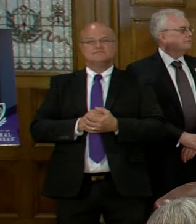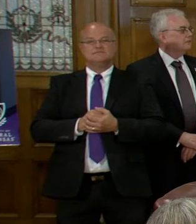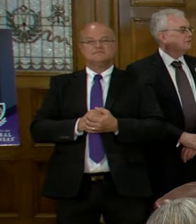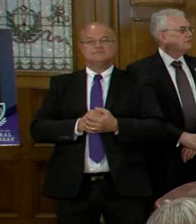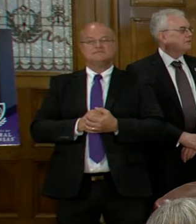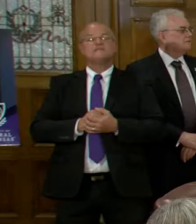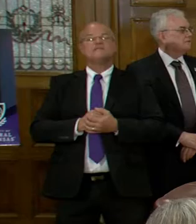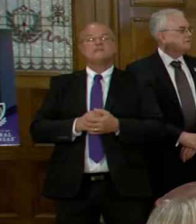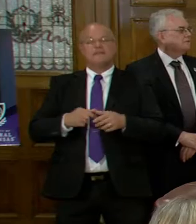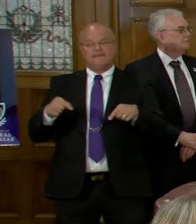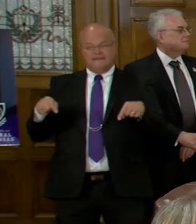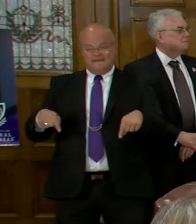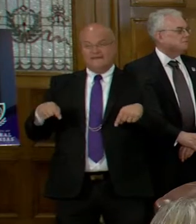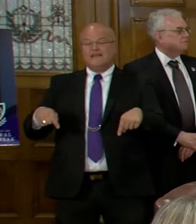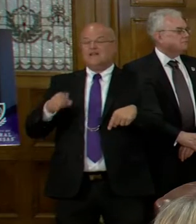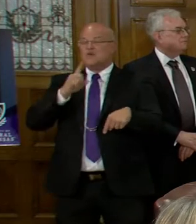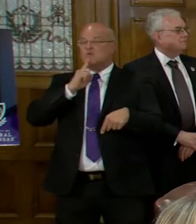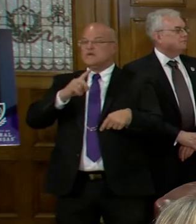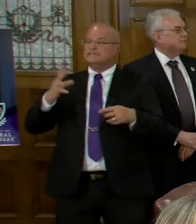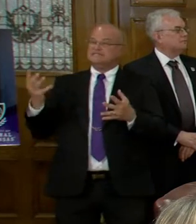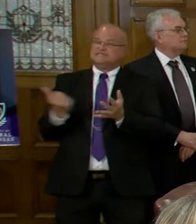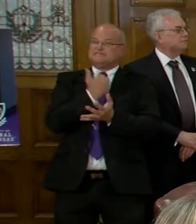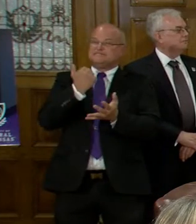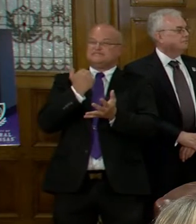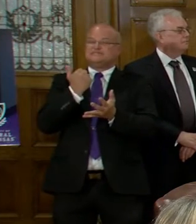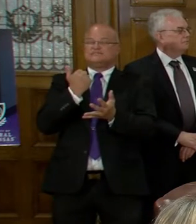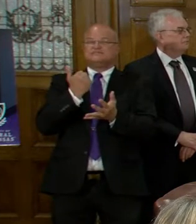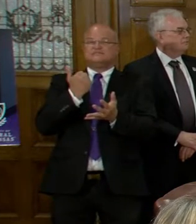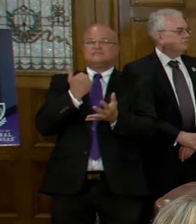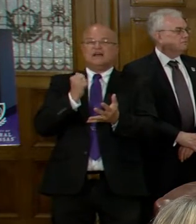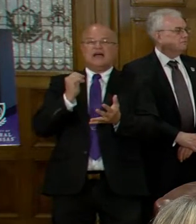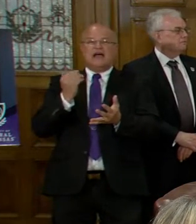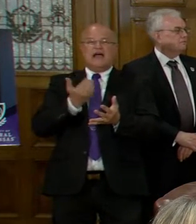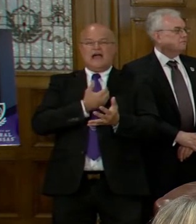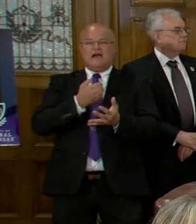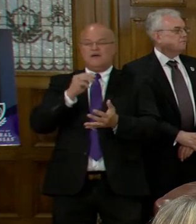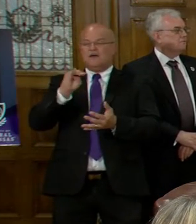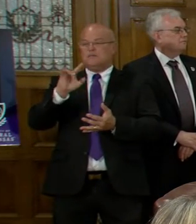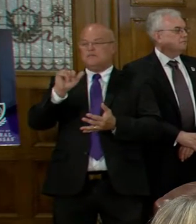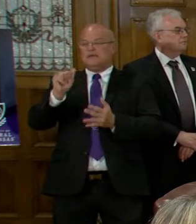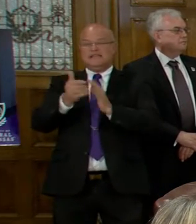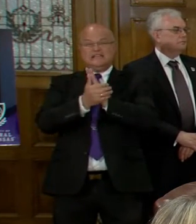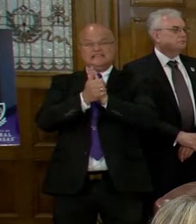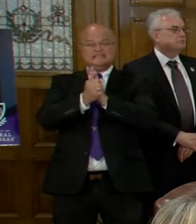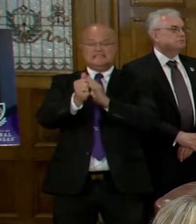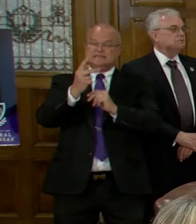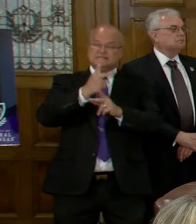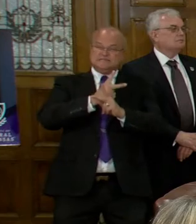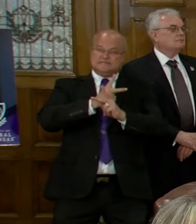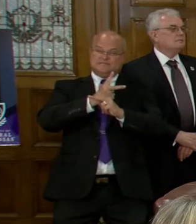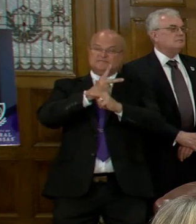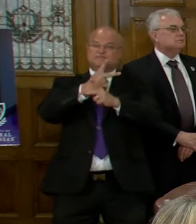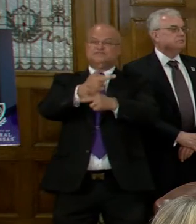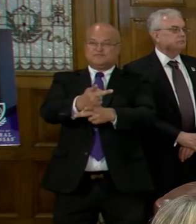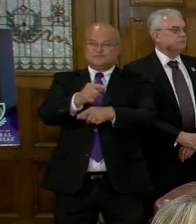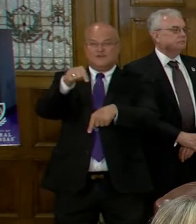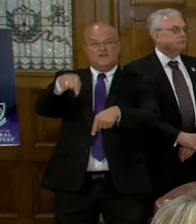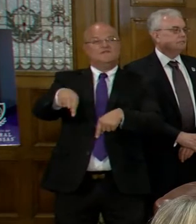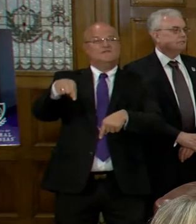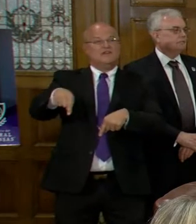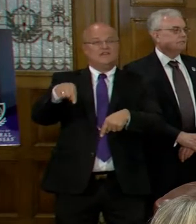This is really an opportunity for us to lend our media skills and our experience to